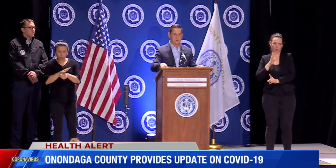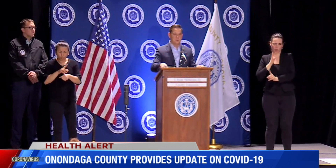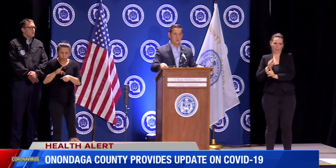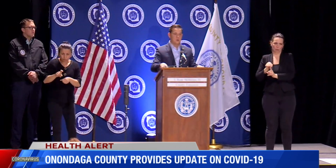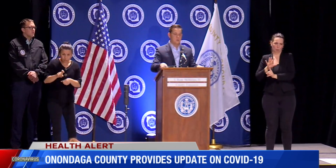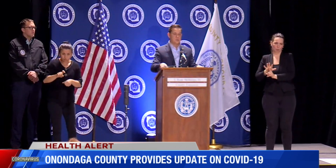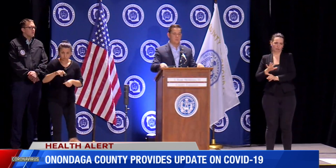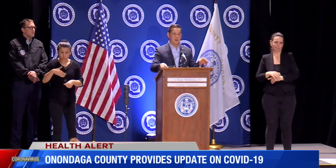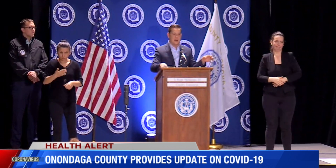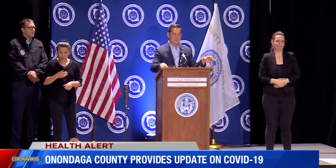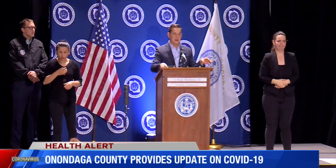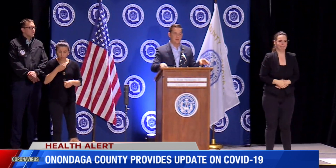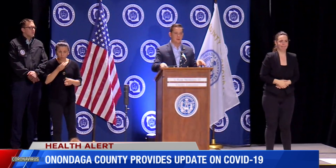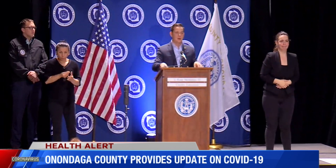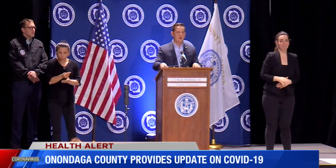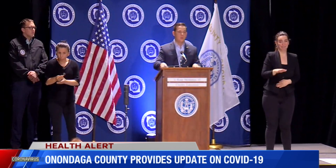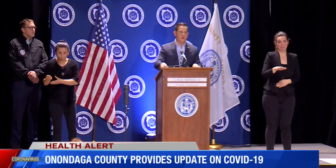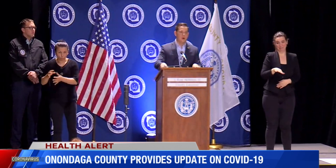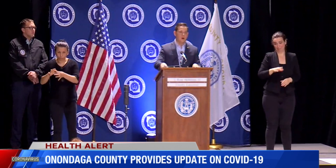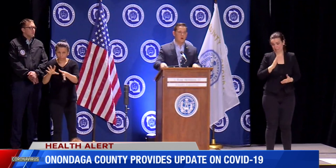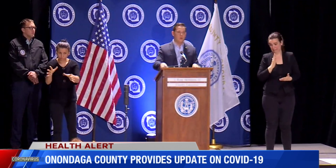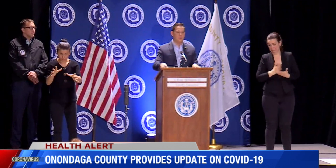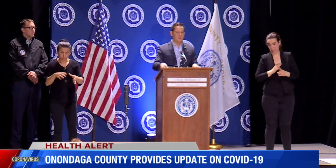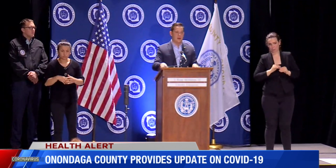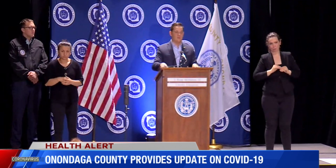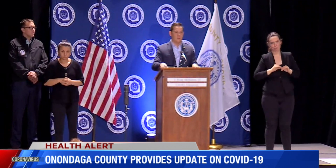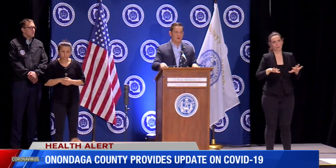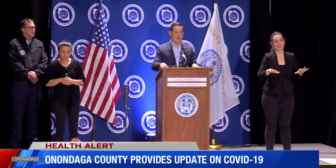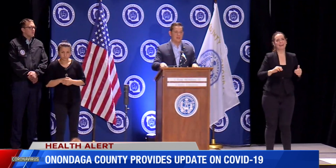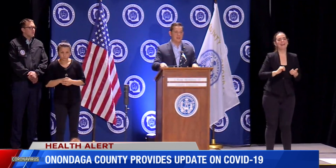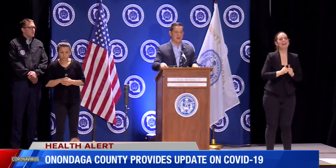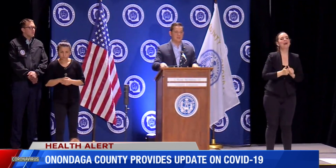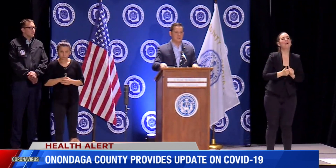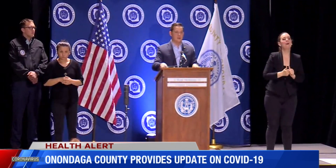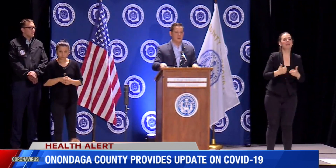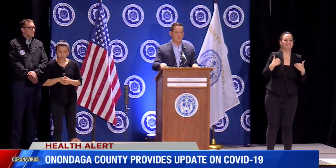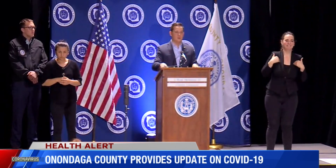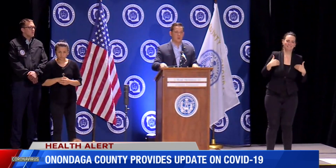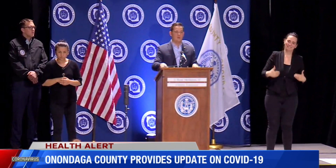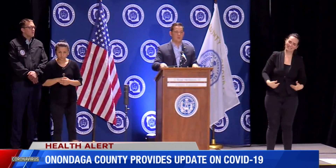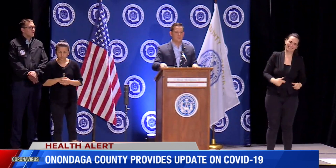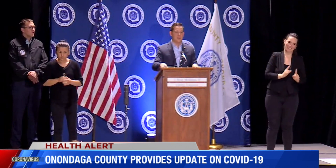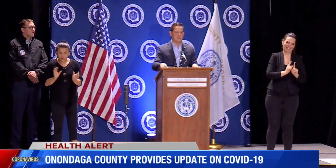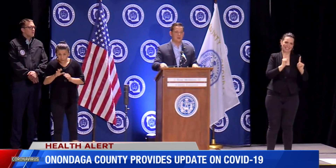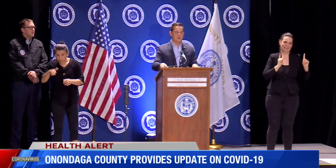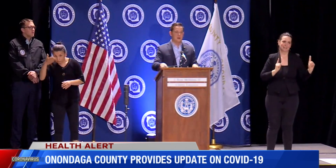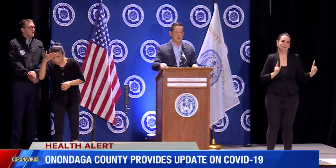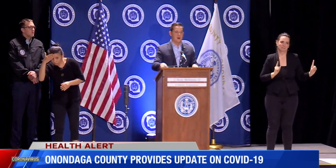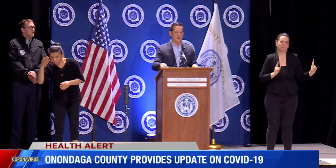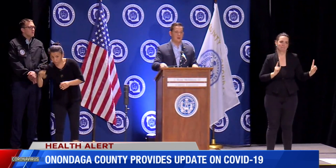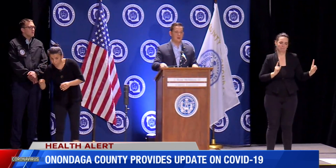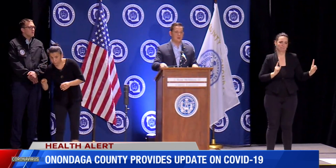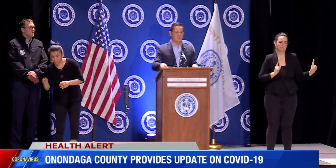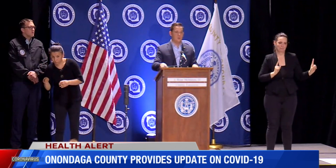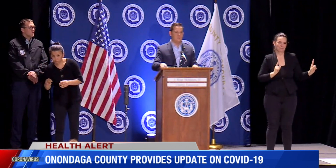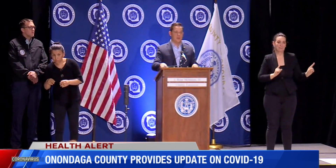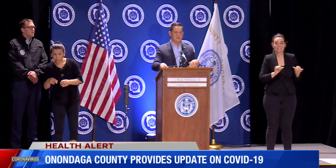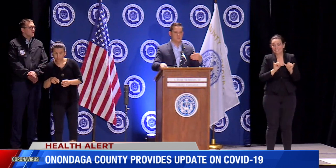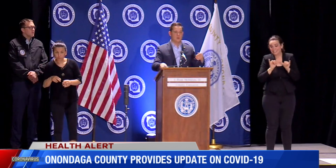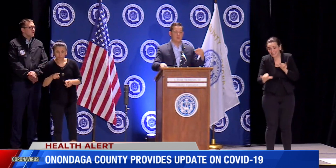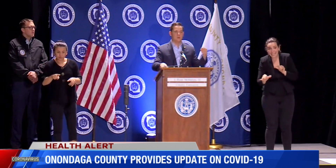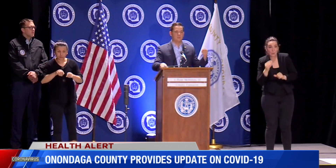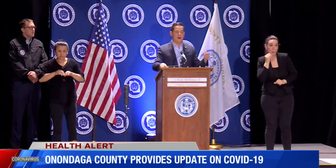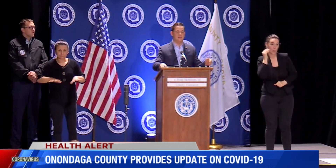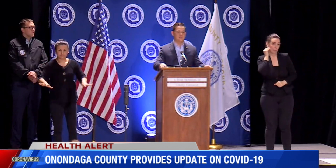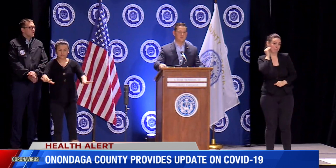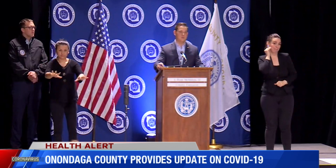with this through some contact, we know that from our contacts, another 12% of